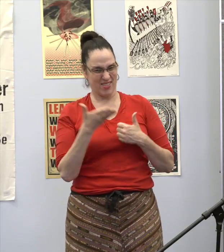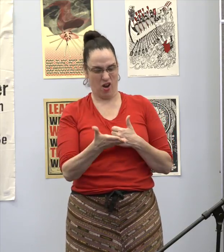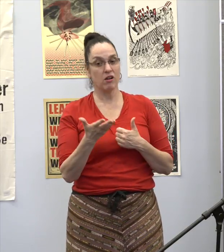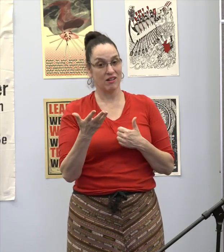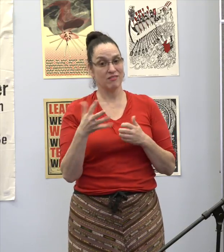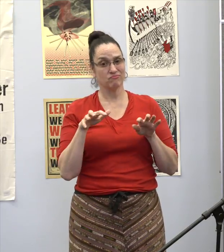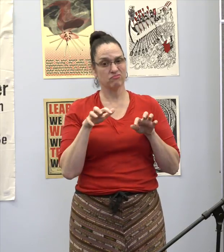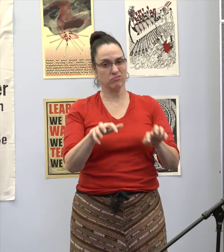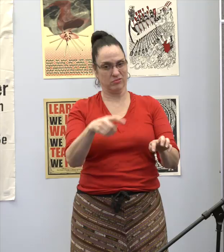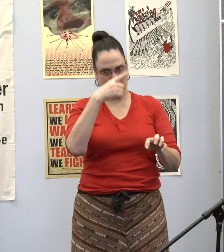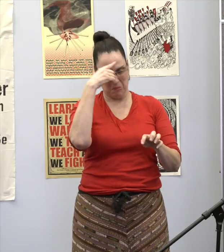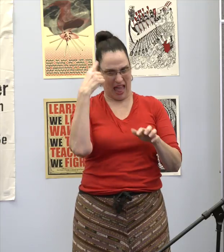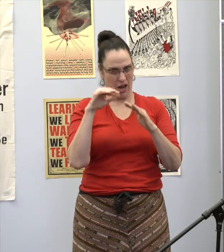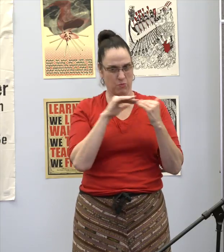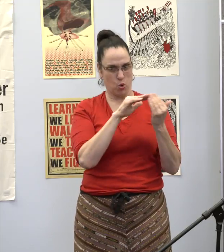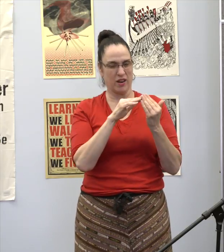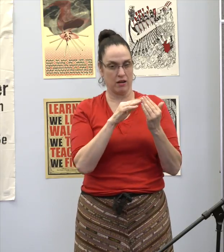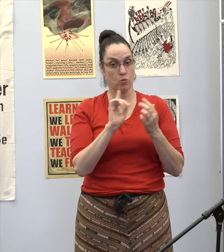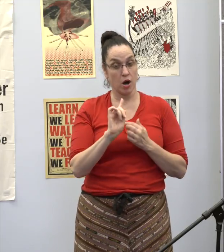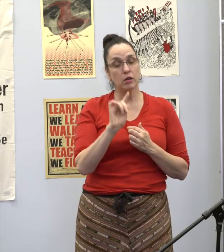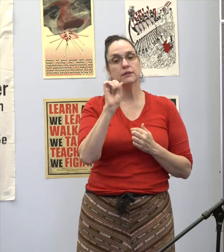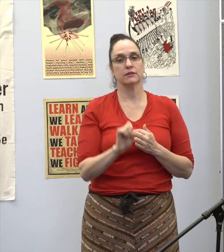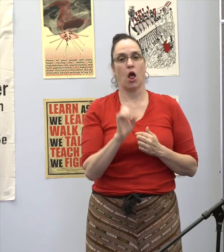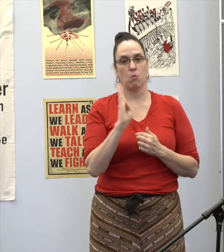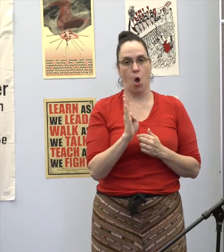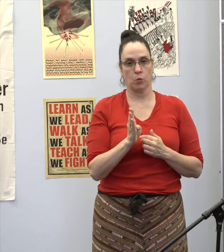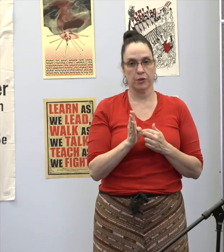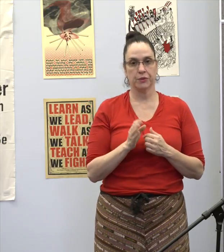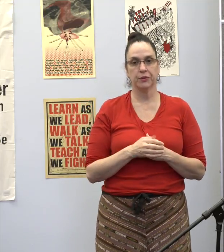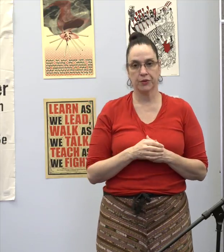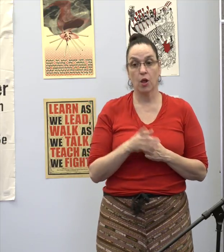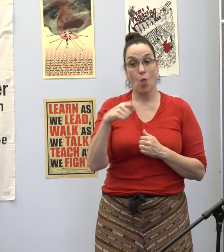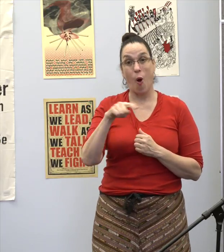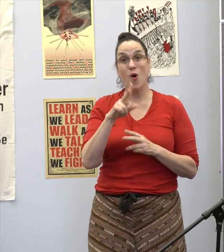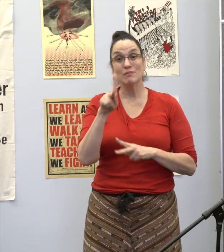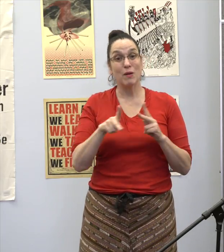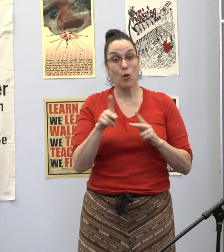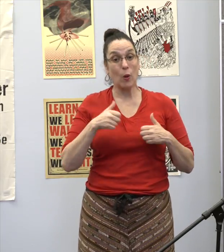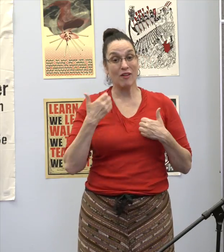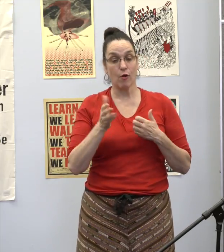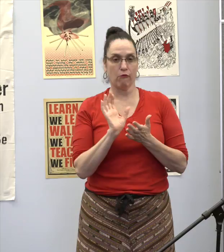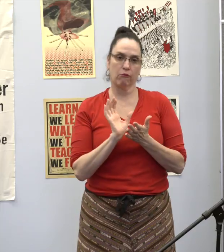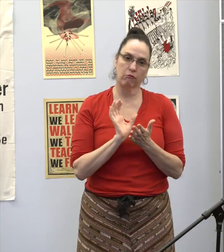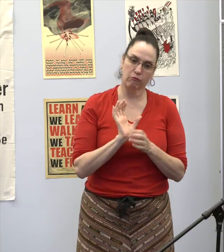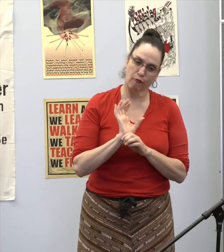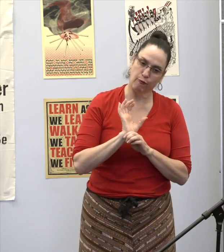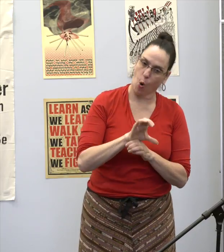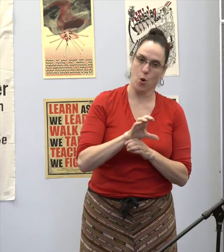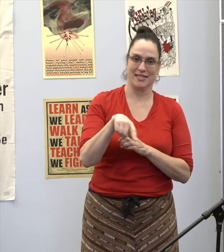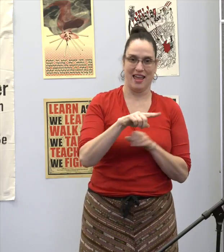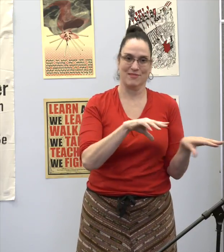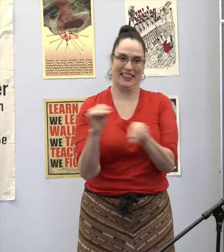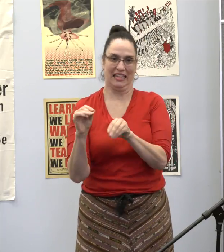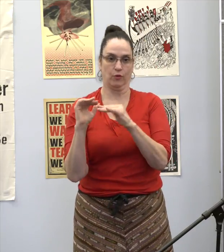predominantly black community in South Baltimore. And people that lived there were forced out of their community because of the